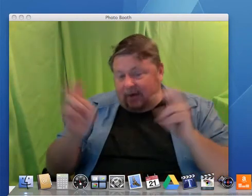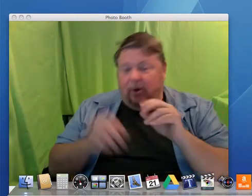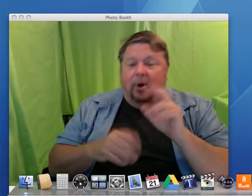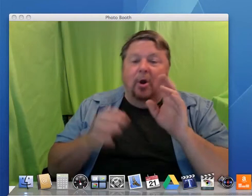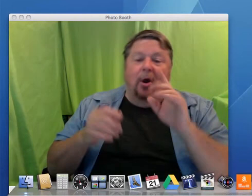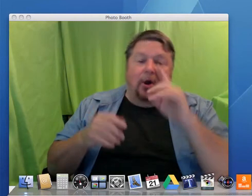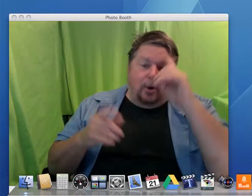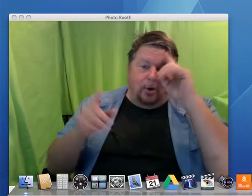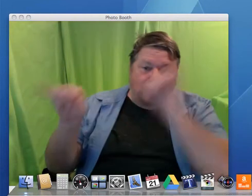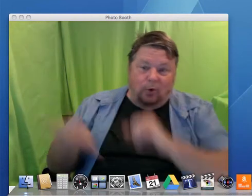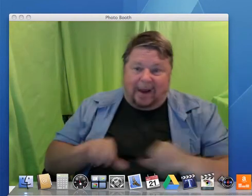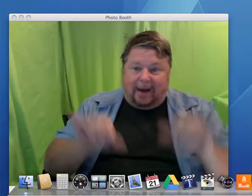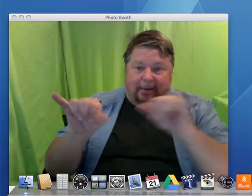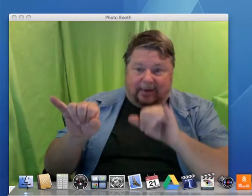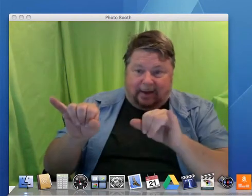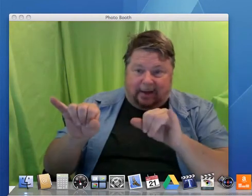said,